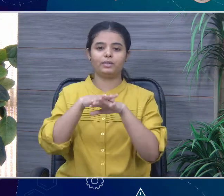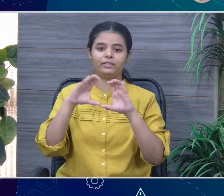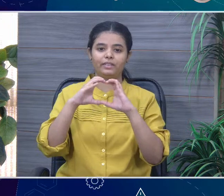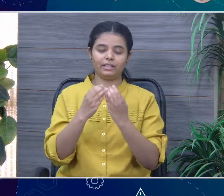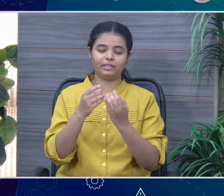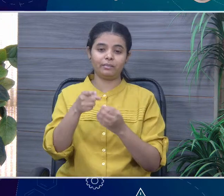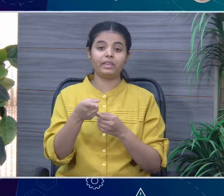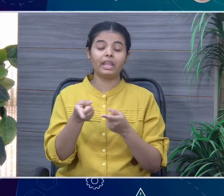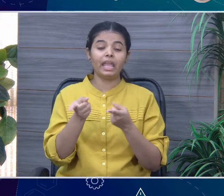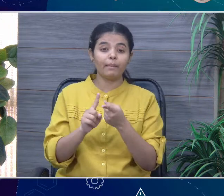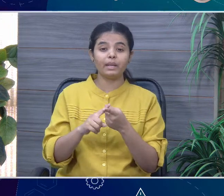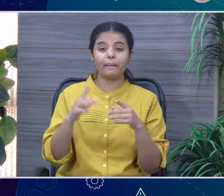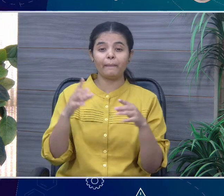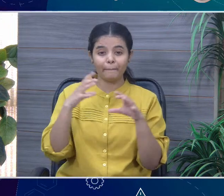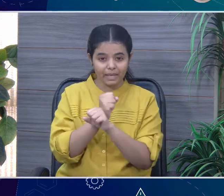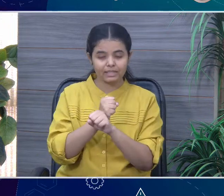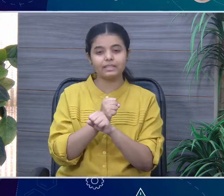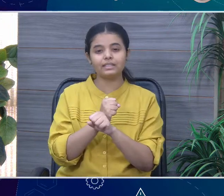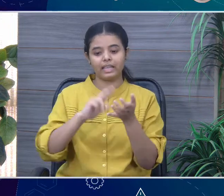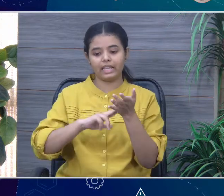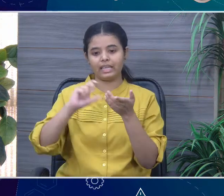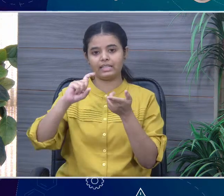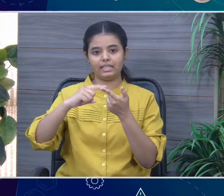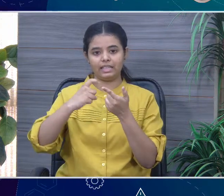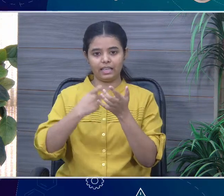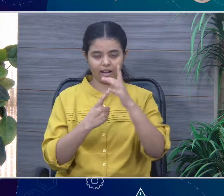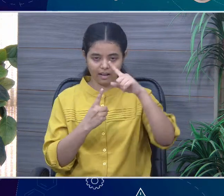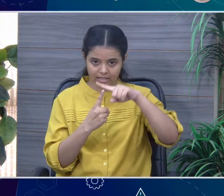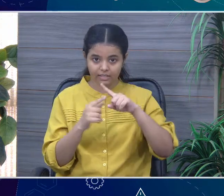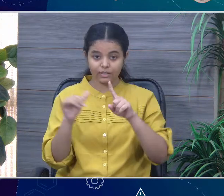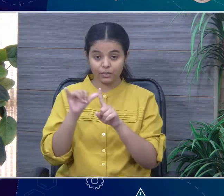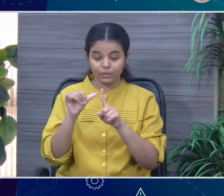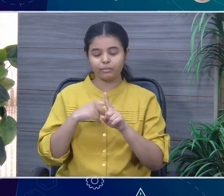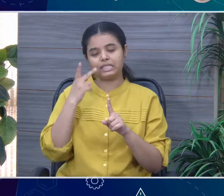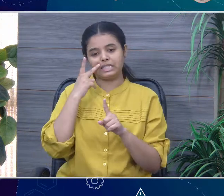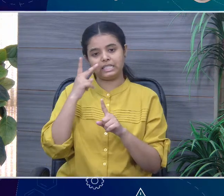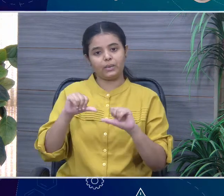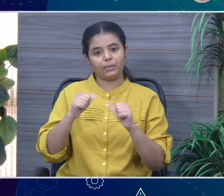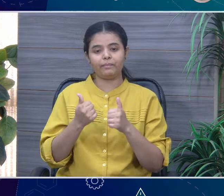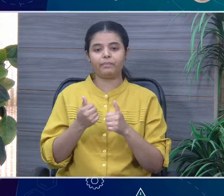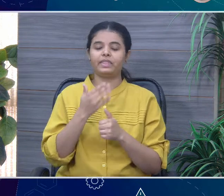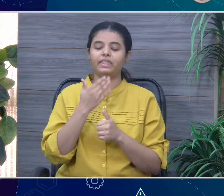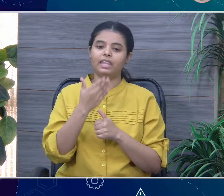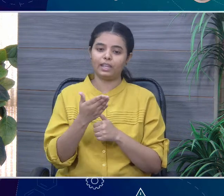you have missed it, please watch it again on NCERT Official, that is our YouTube channel. Thank you